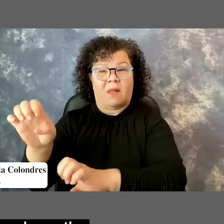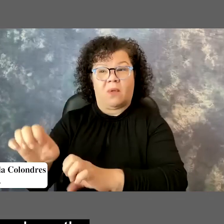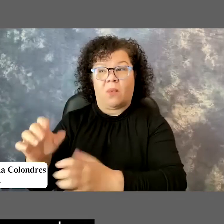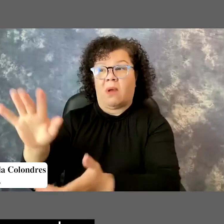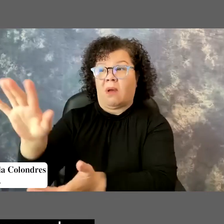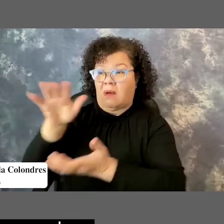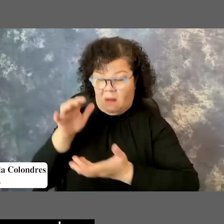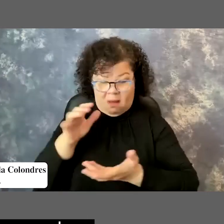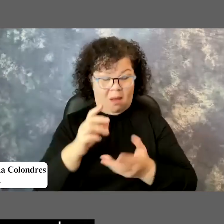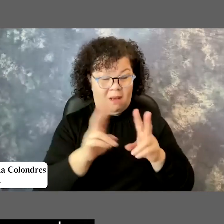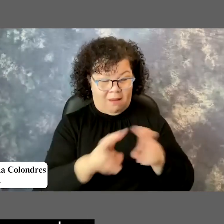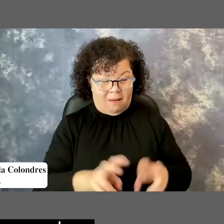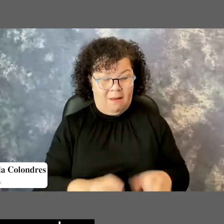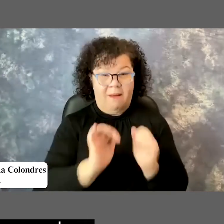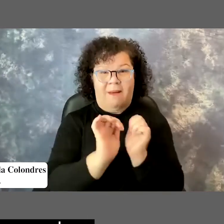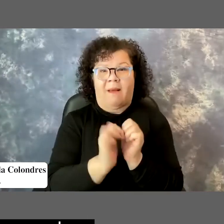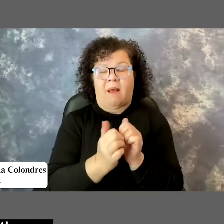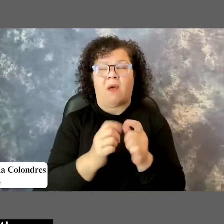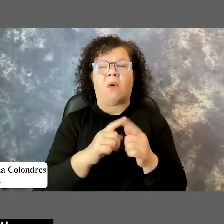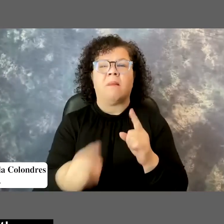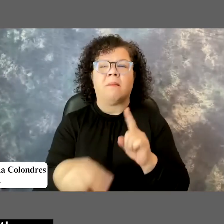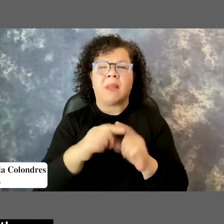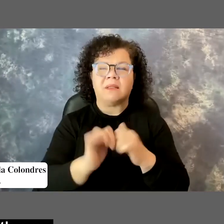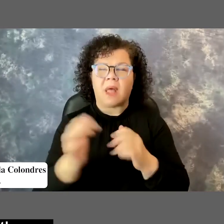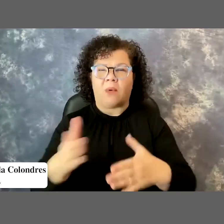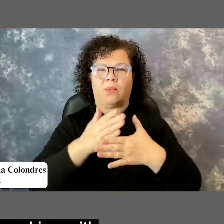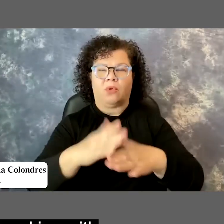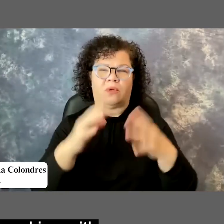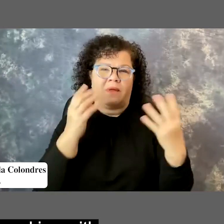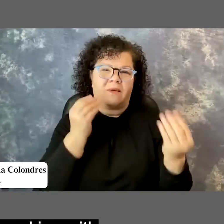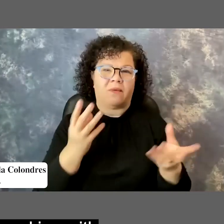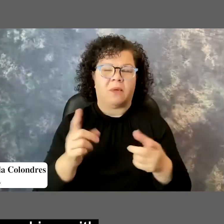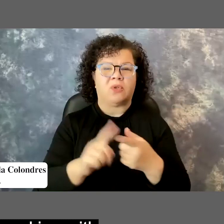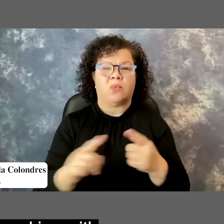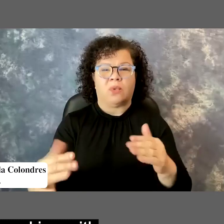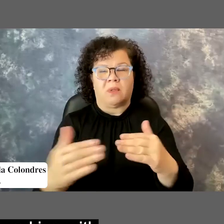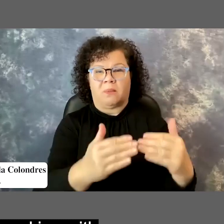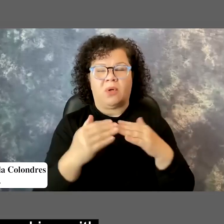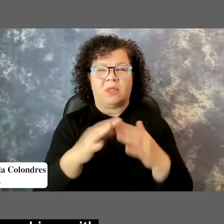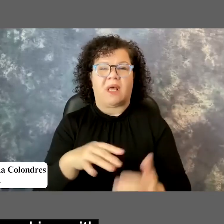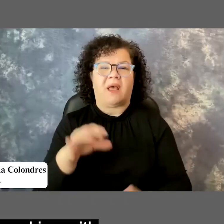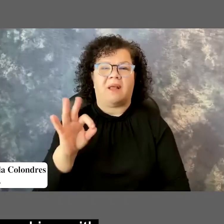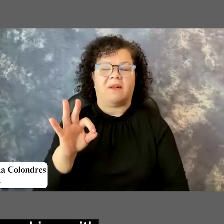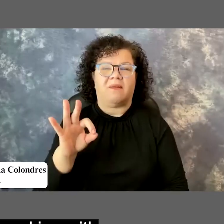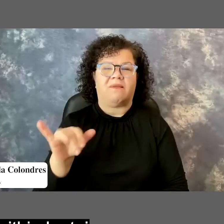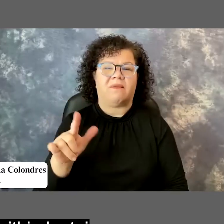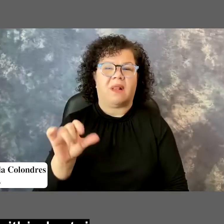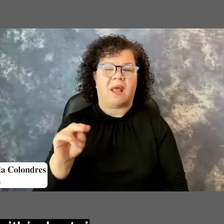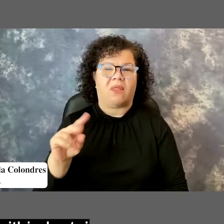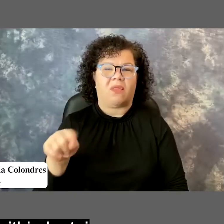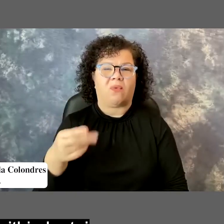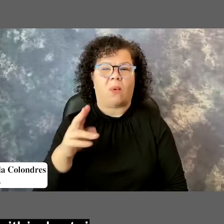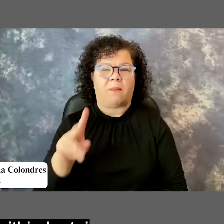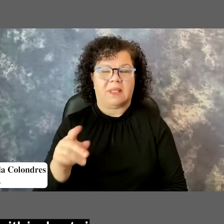to grantees and our peers in philanthropy. That means that I'm working with each